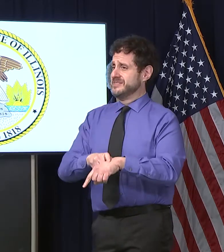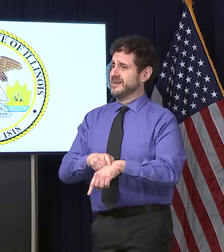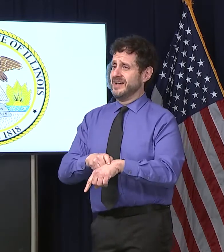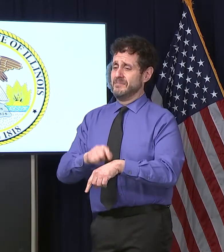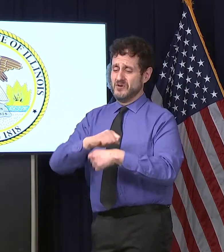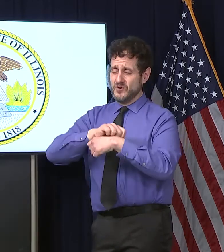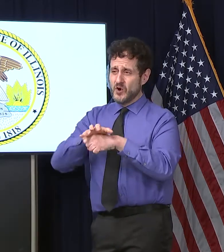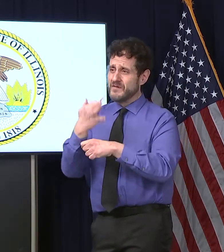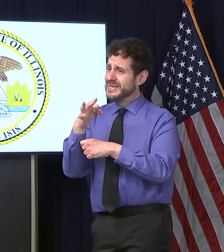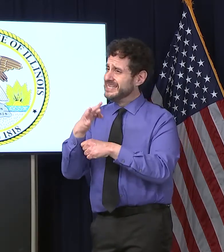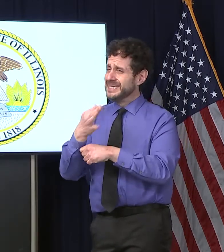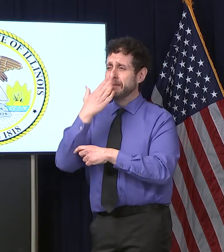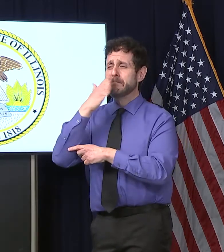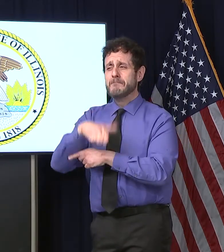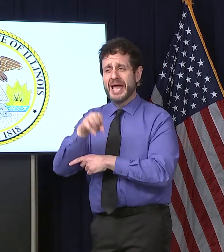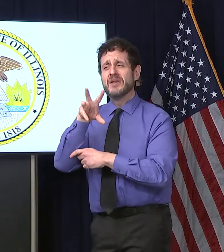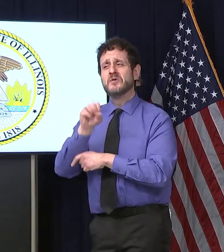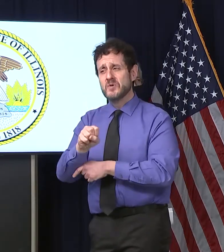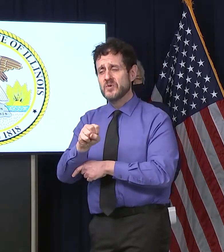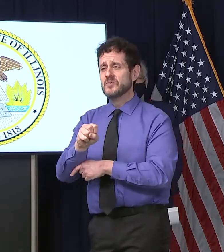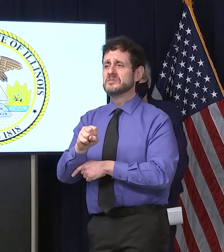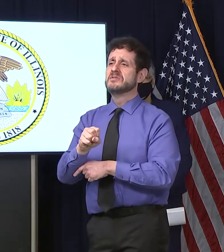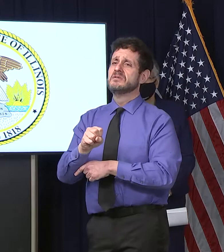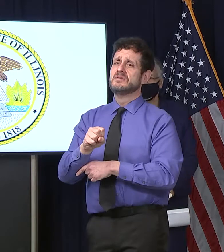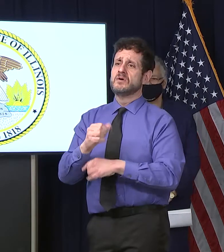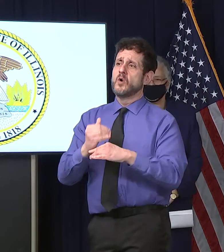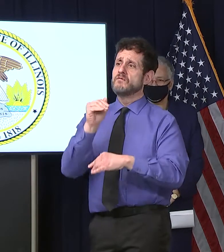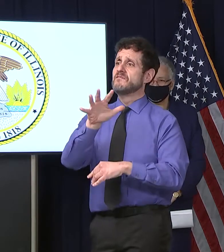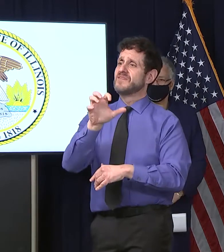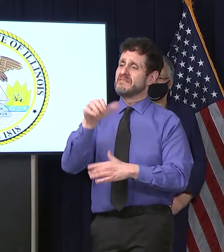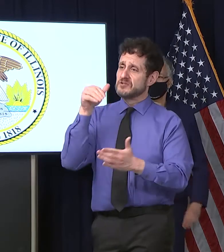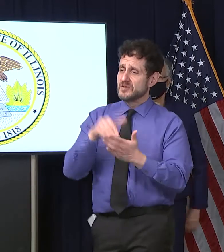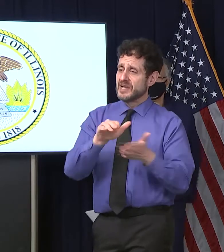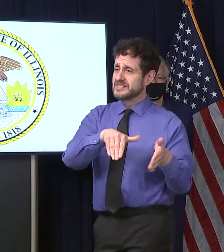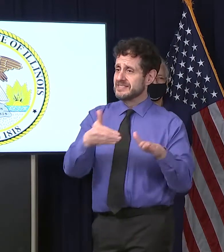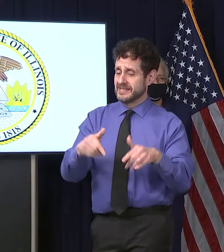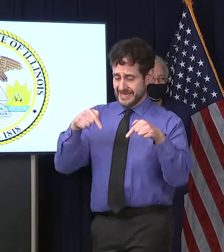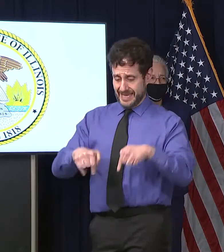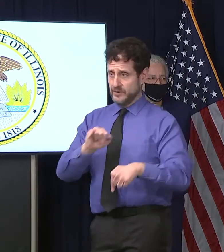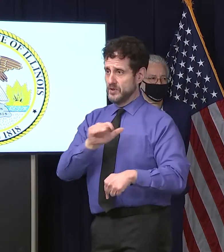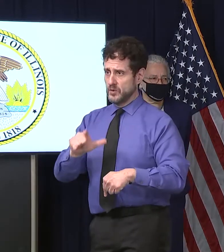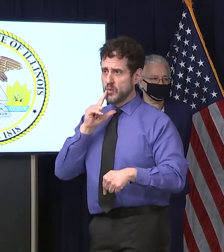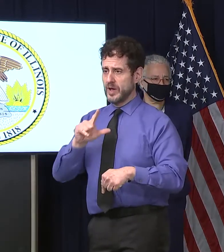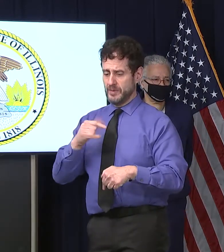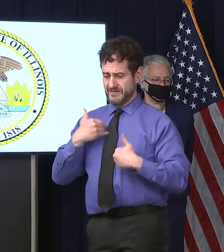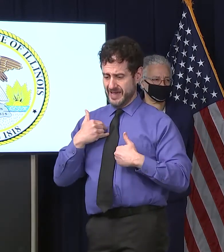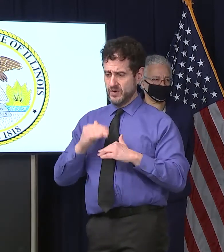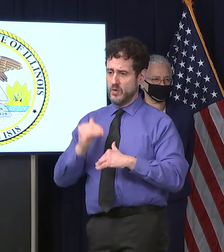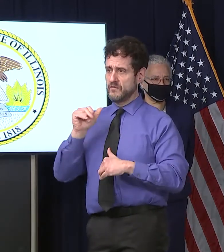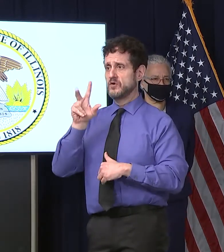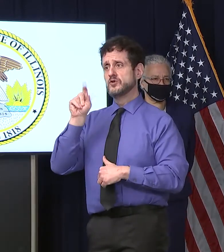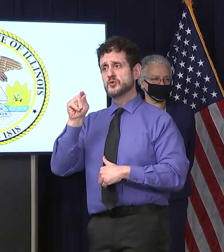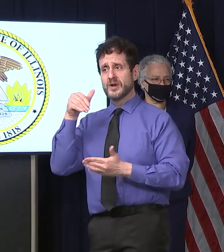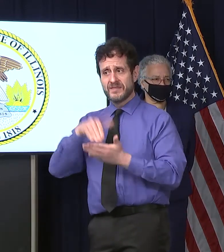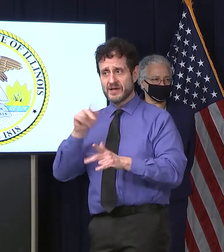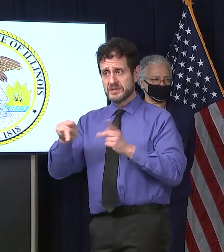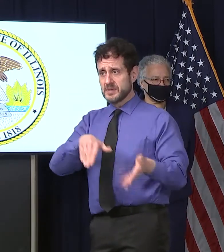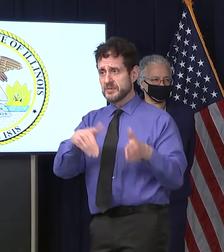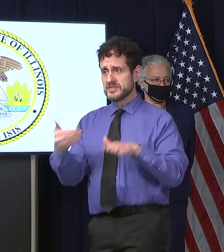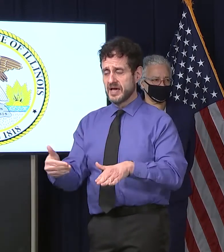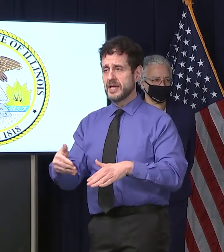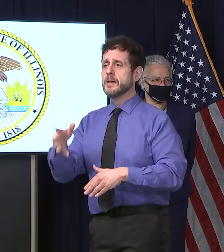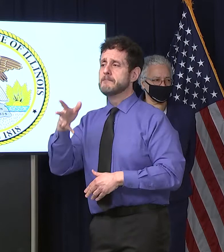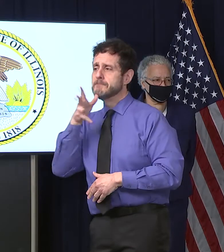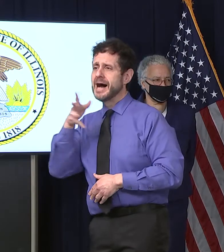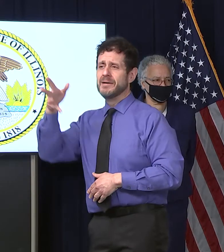Our nation has suffered over 500,000 deaths. We've lost over 20,000 in Illinois. These are moms and dads and